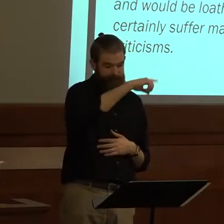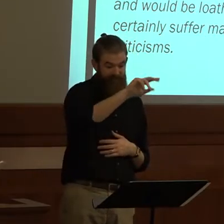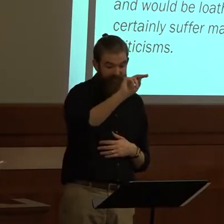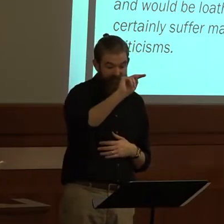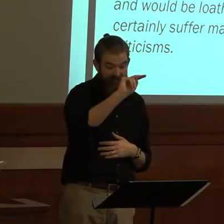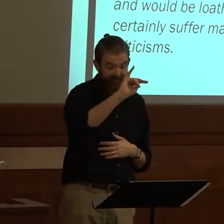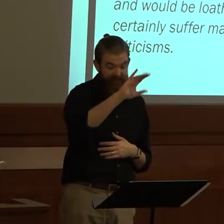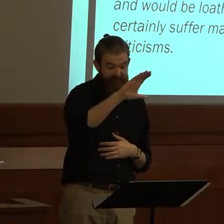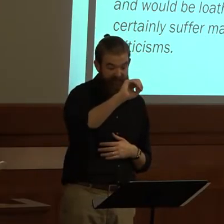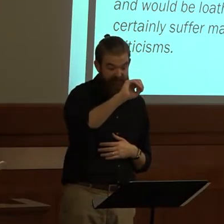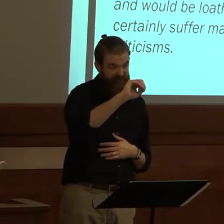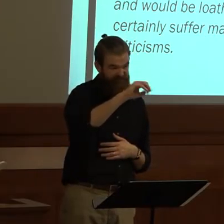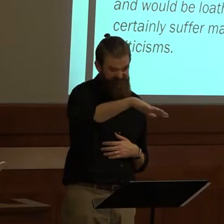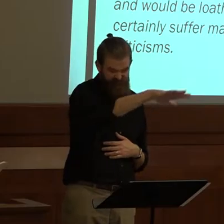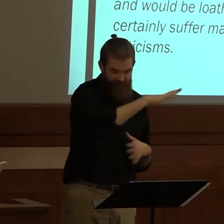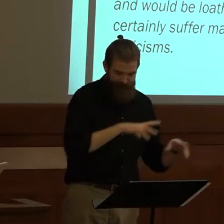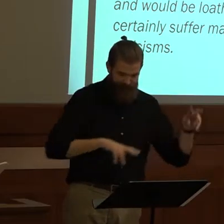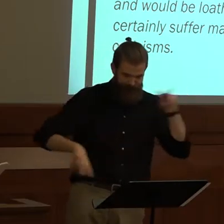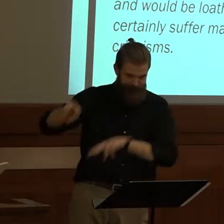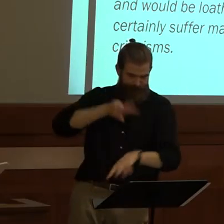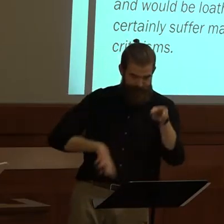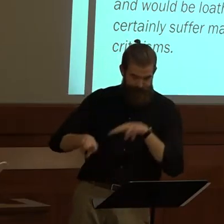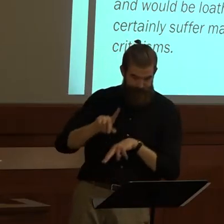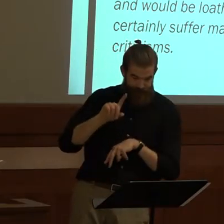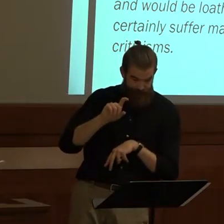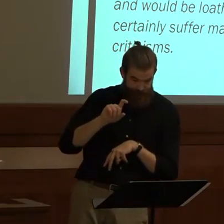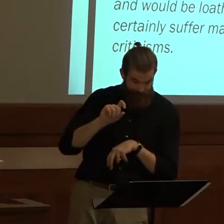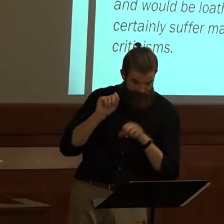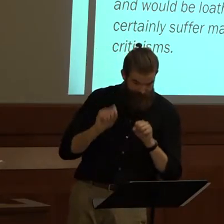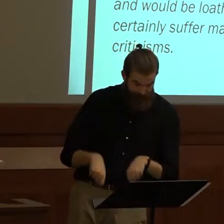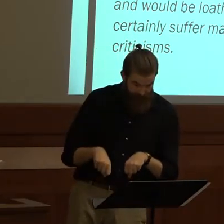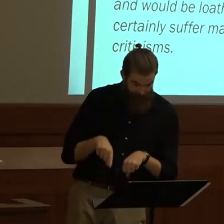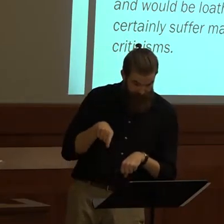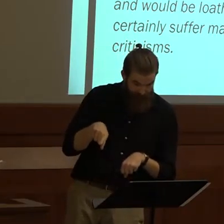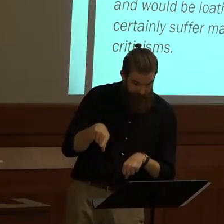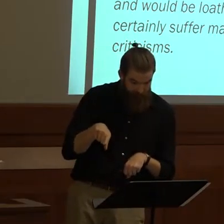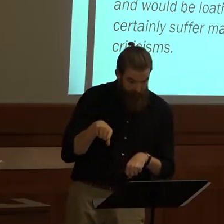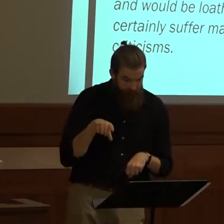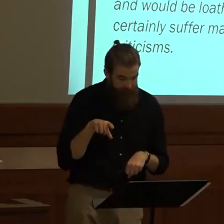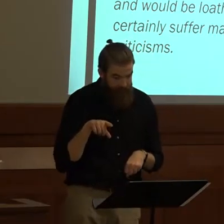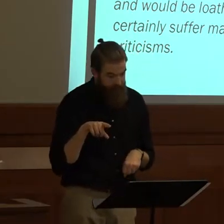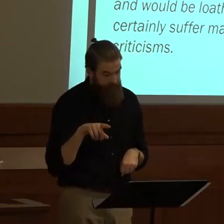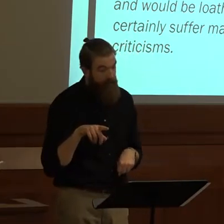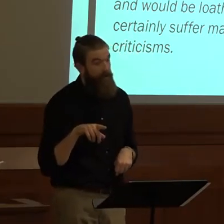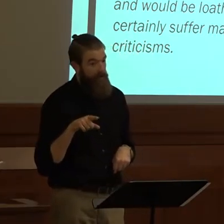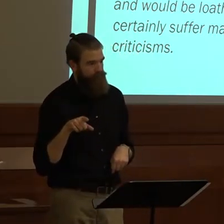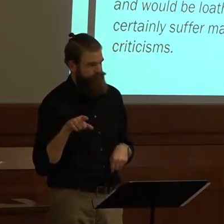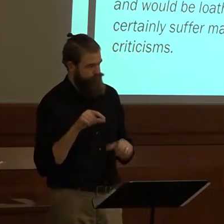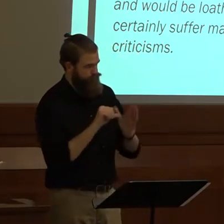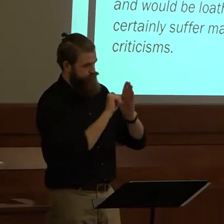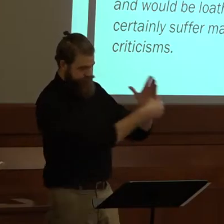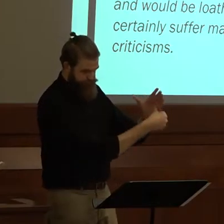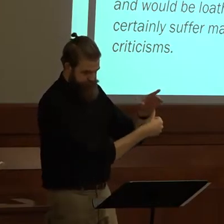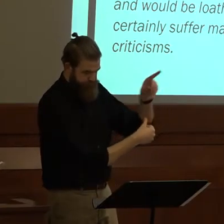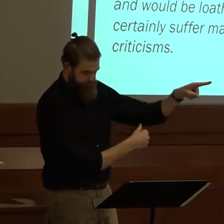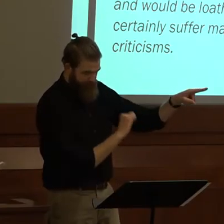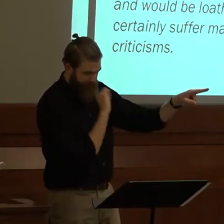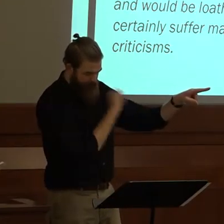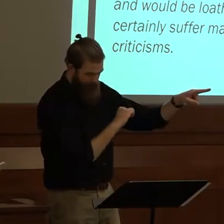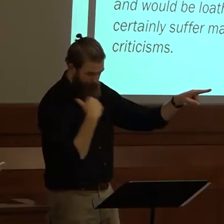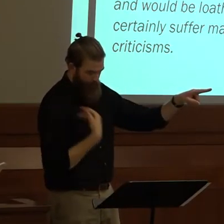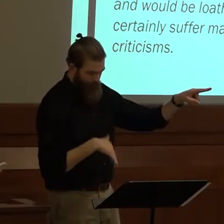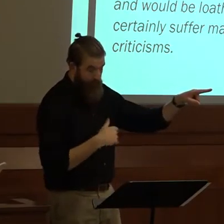the French Medical Corps, but he was permitted to care for the sick and the wounded in the infirmary set up at the National Institute